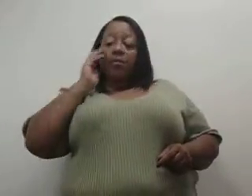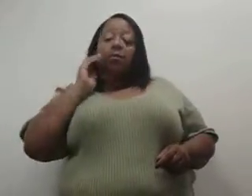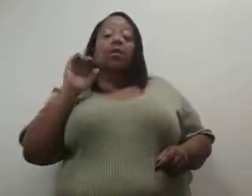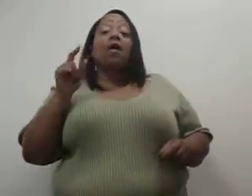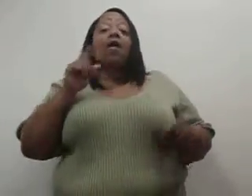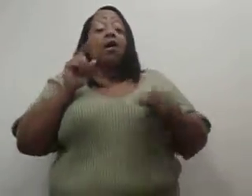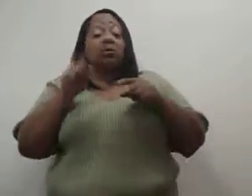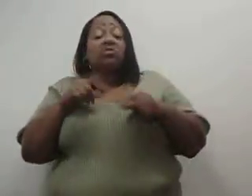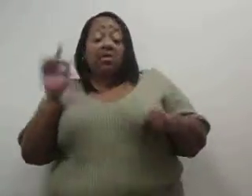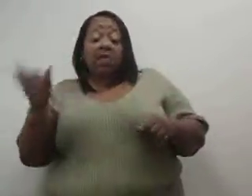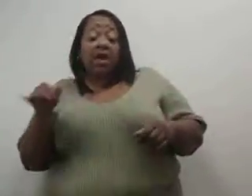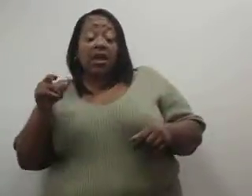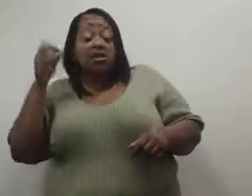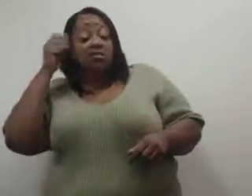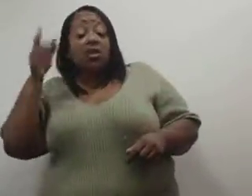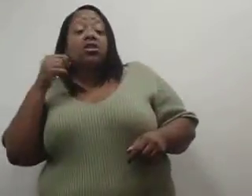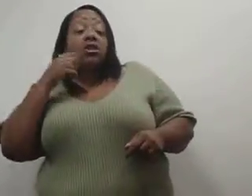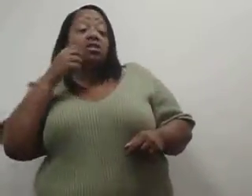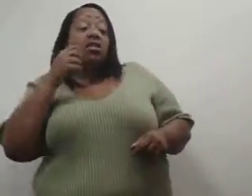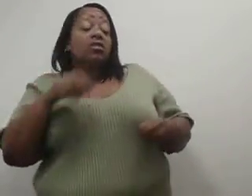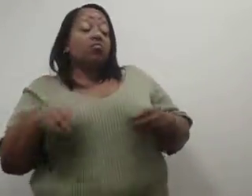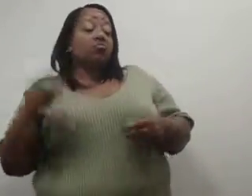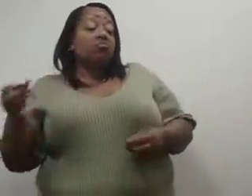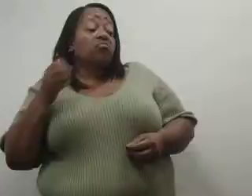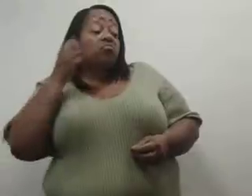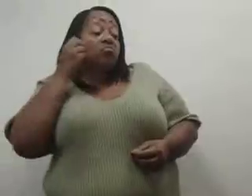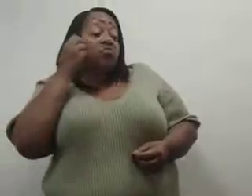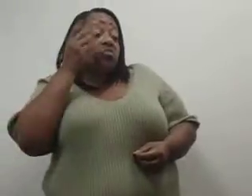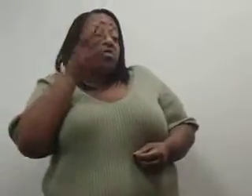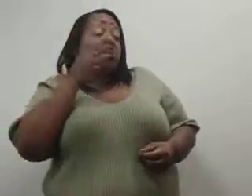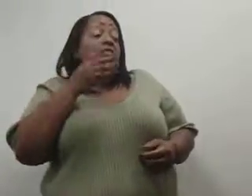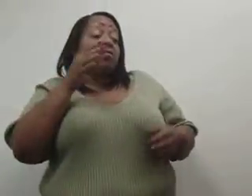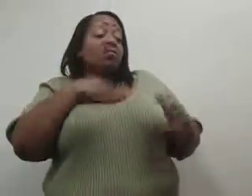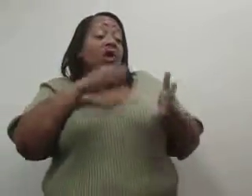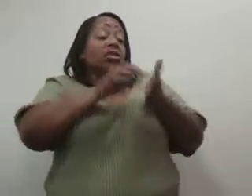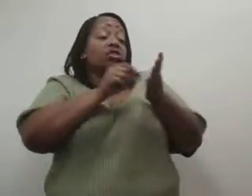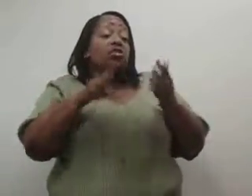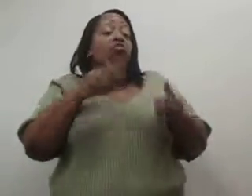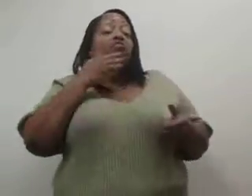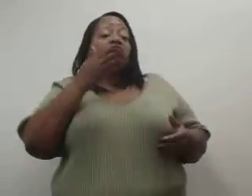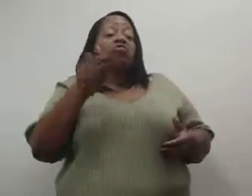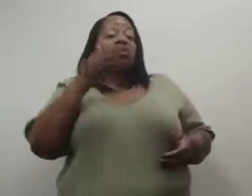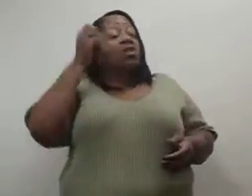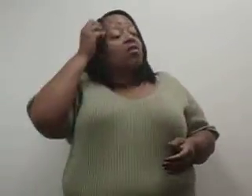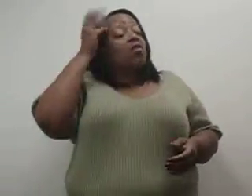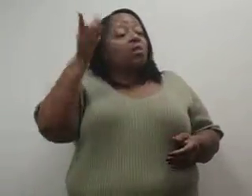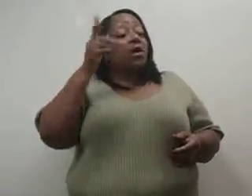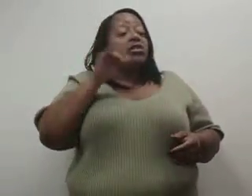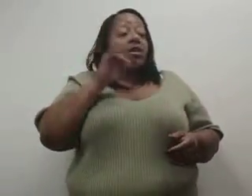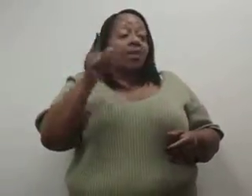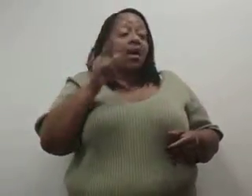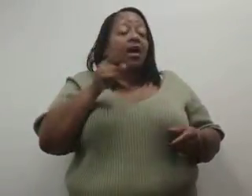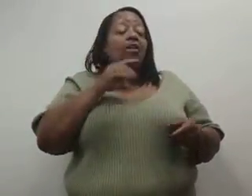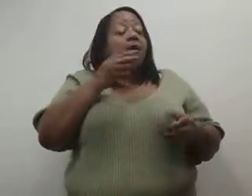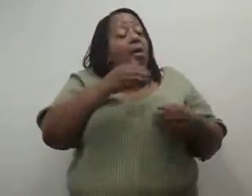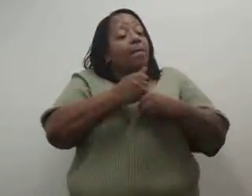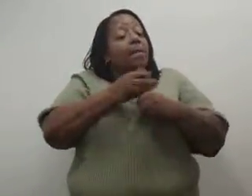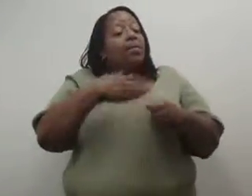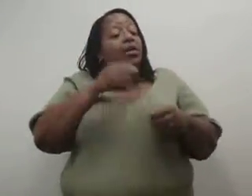So in that 3-week period after his lecture, we did all kinds of different research, reading and writing assignments, which